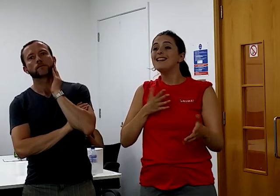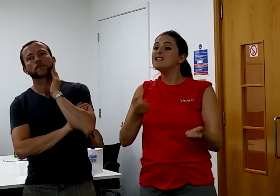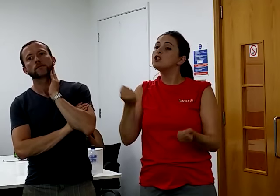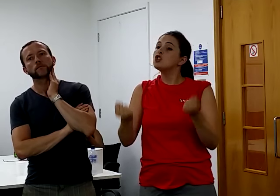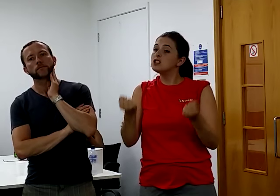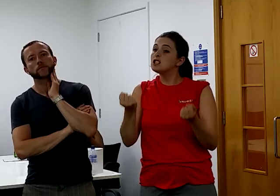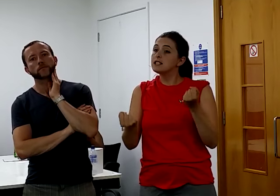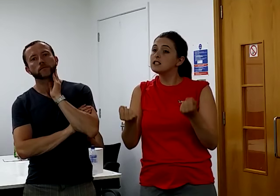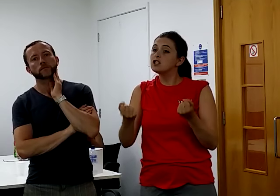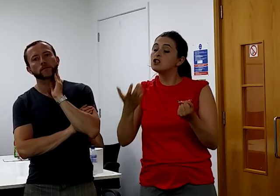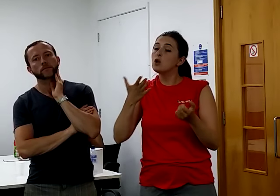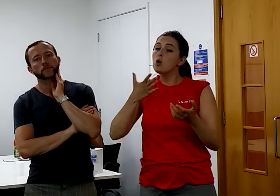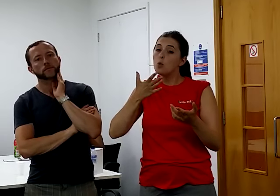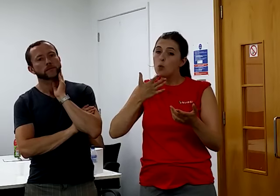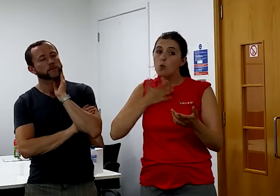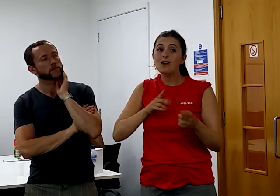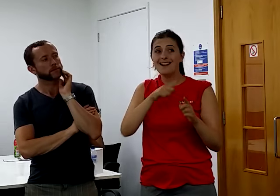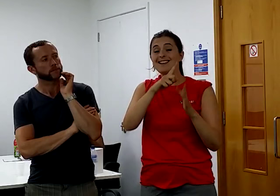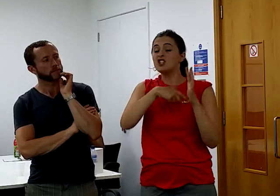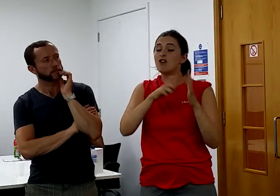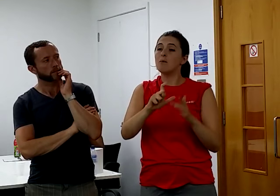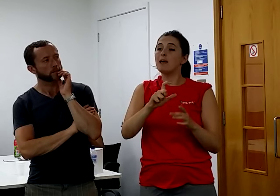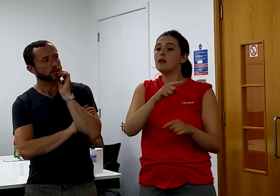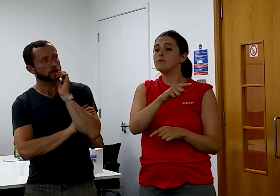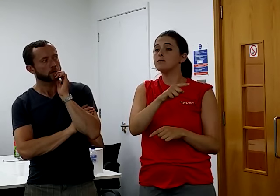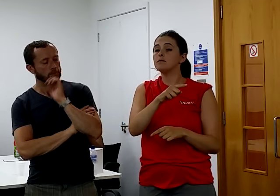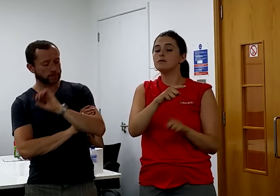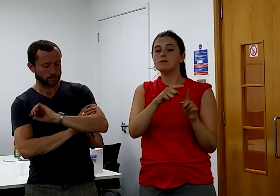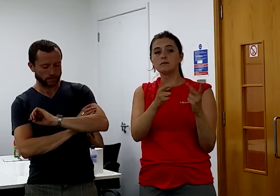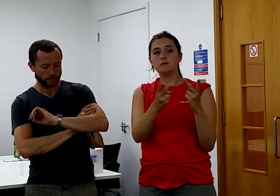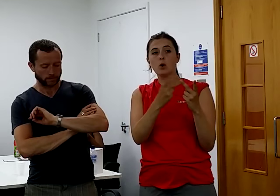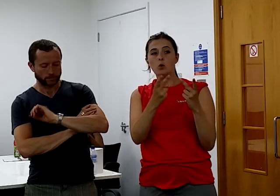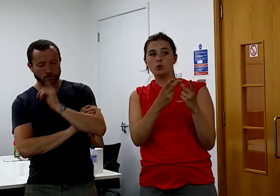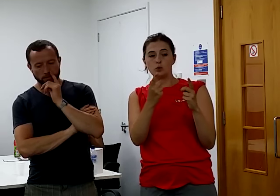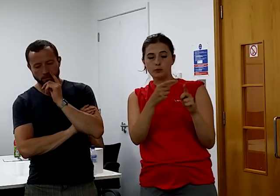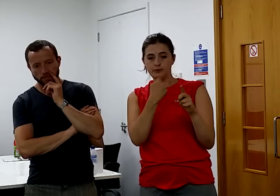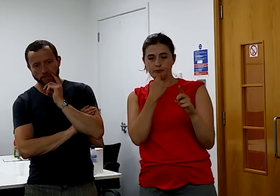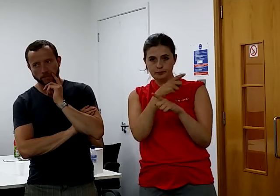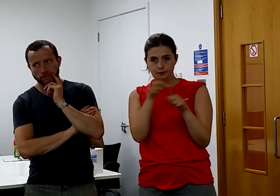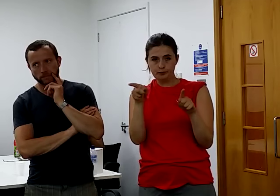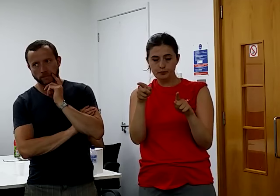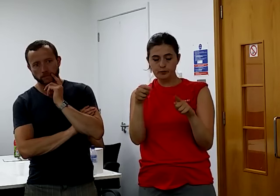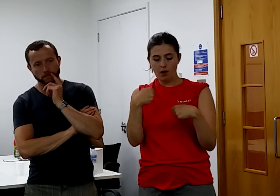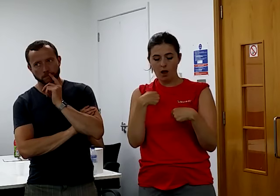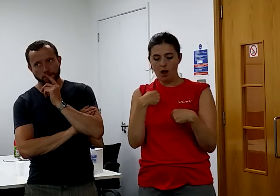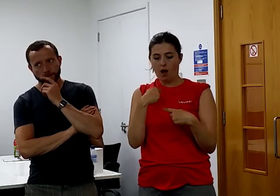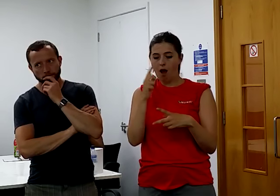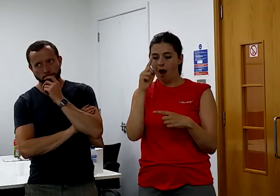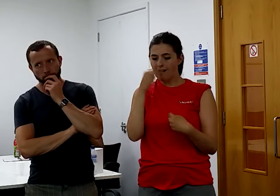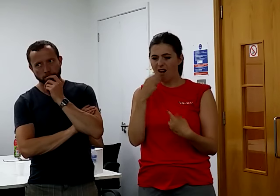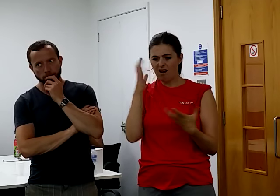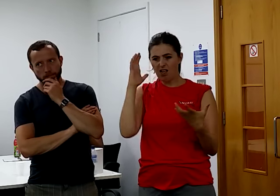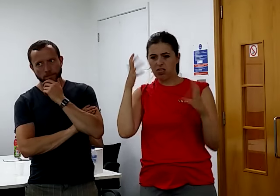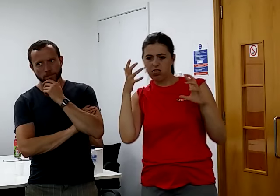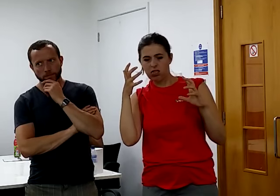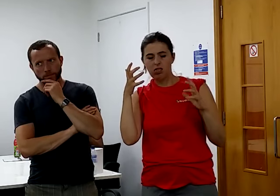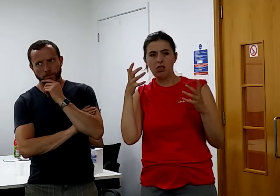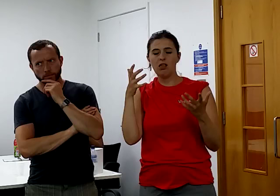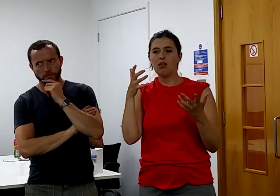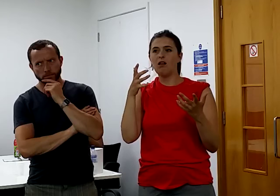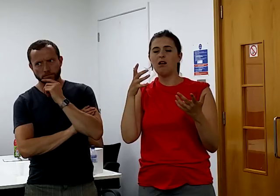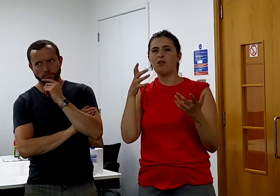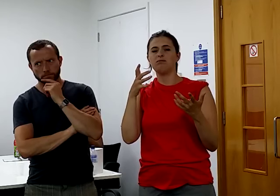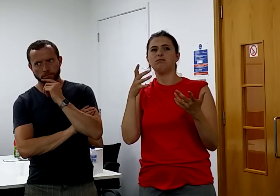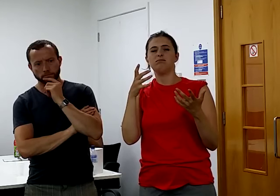need socialism, and to get that, we need Jeremy. One thing I would say to you, I cannot get my head around